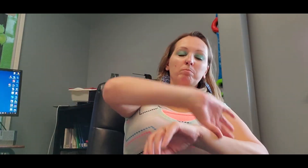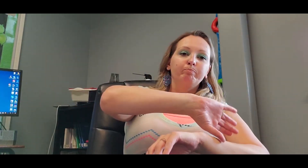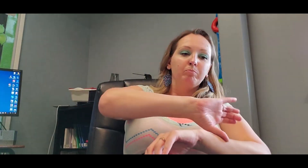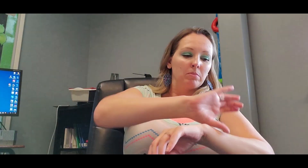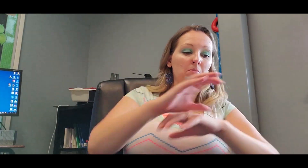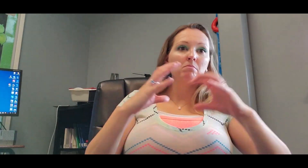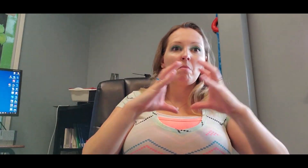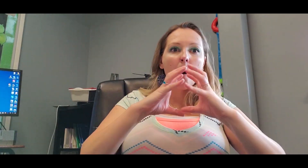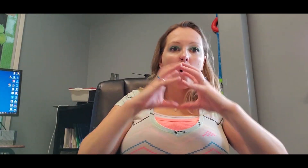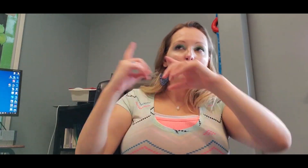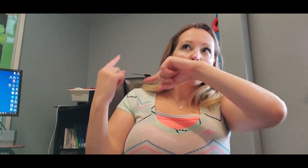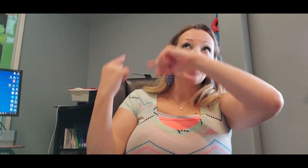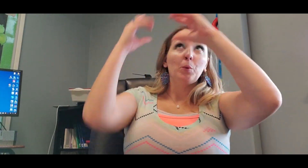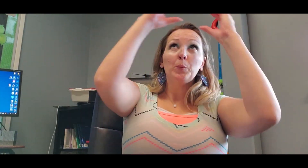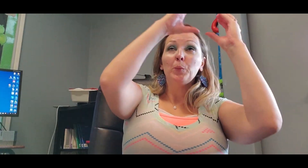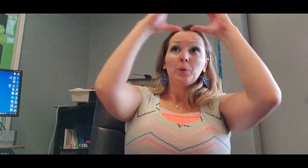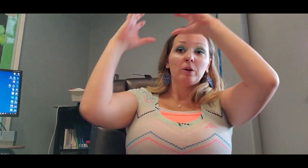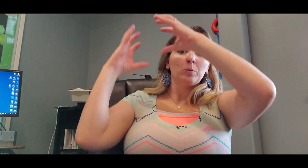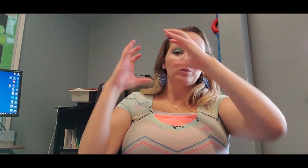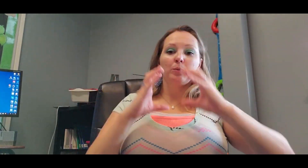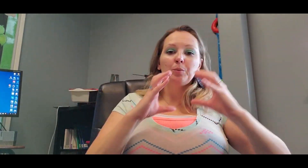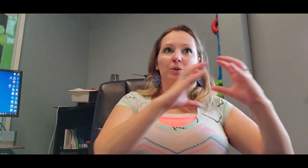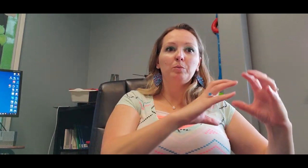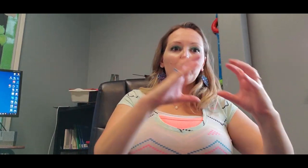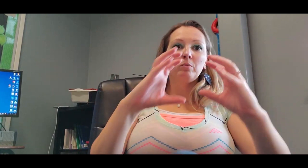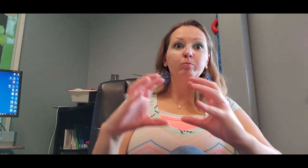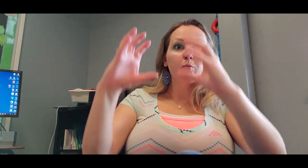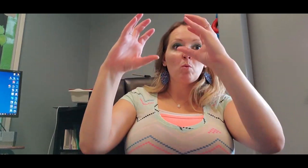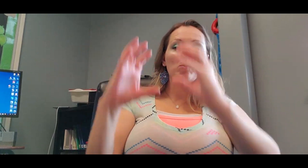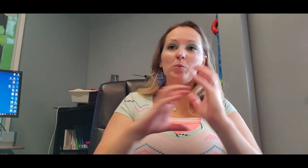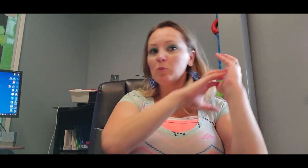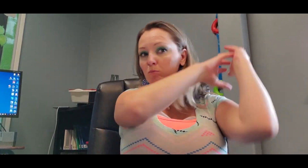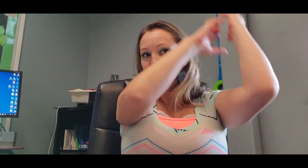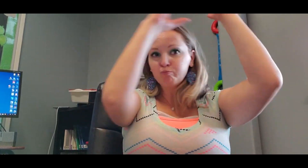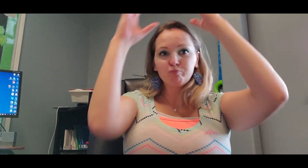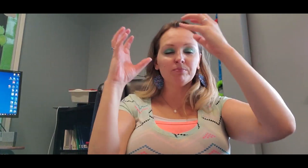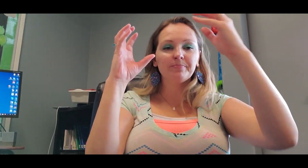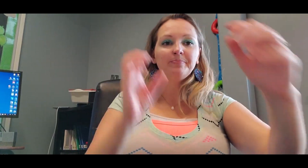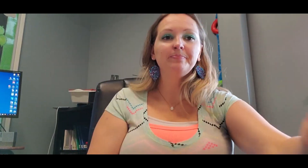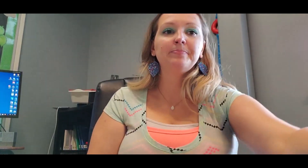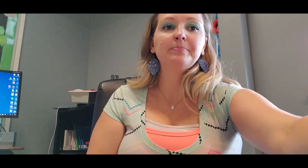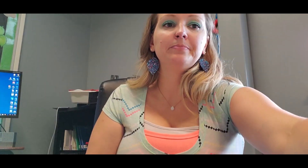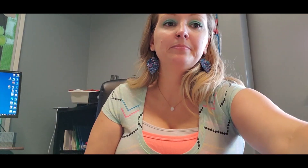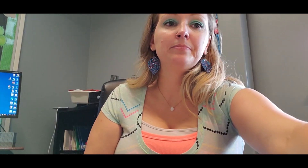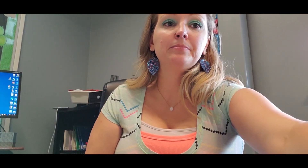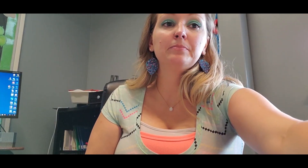his head, on his arm, over to his other arm. The ball rolls all around.